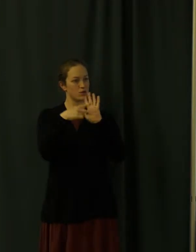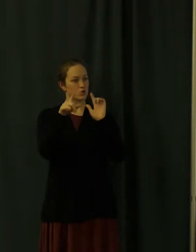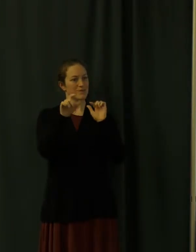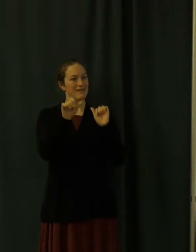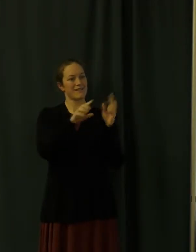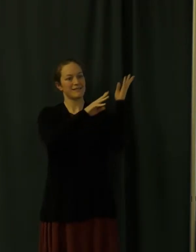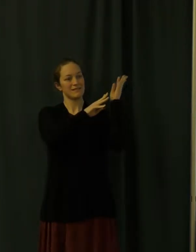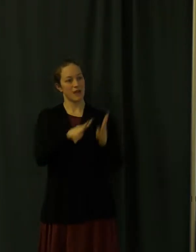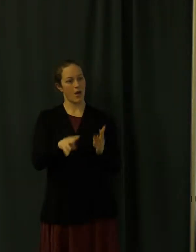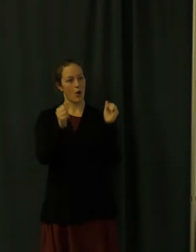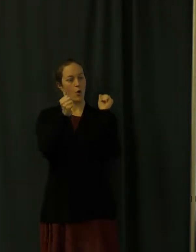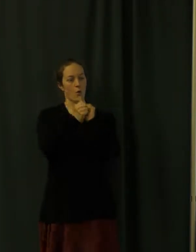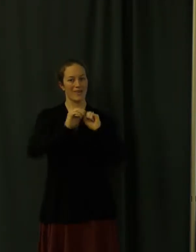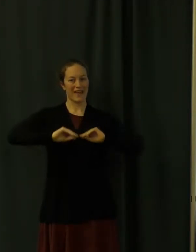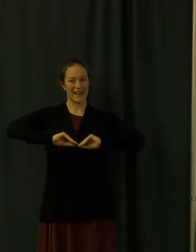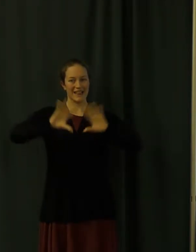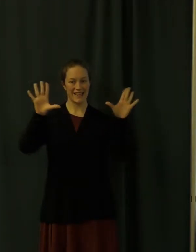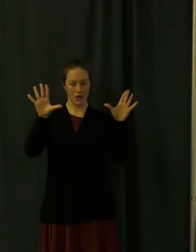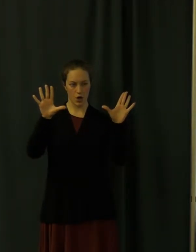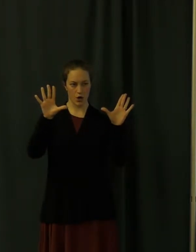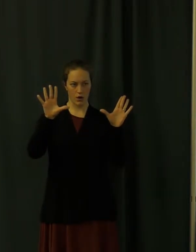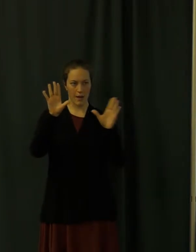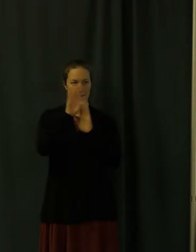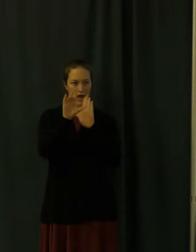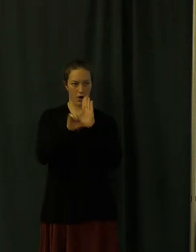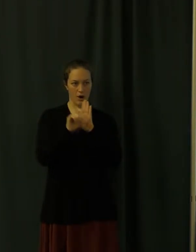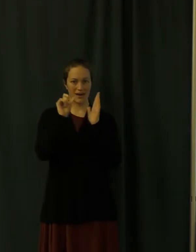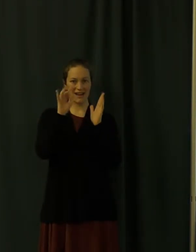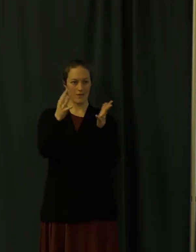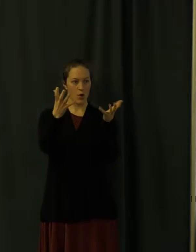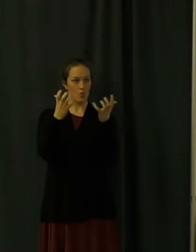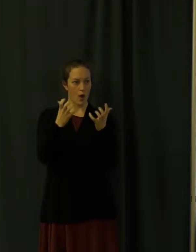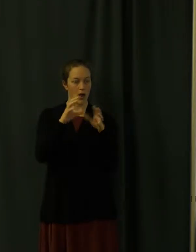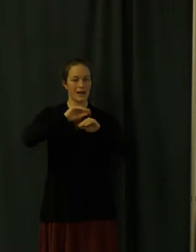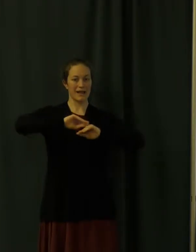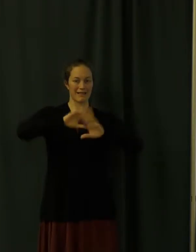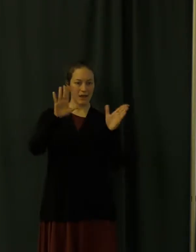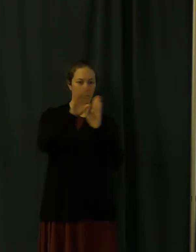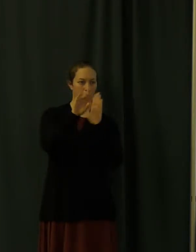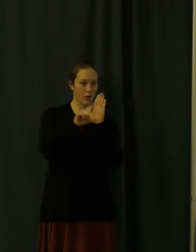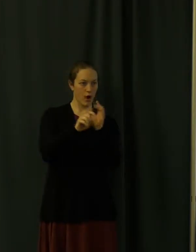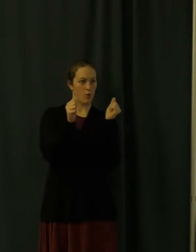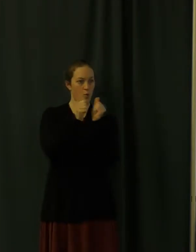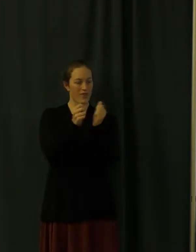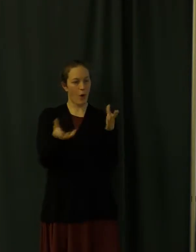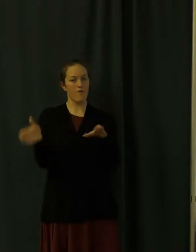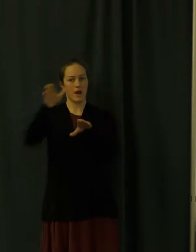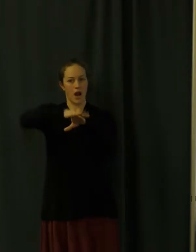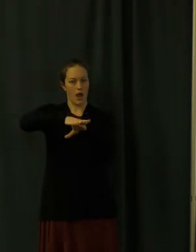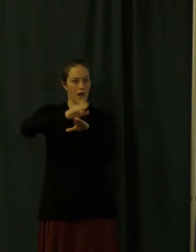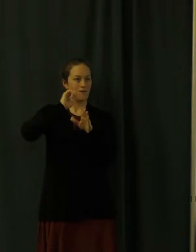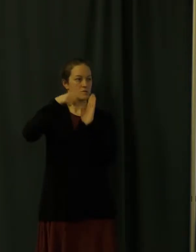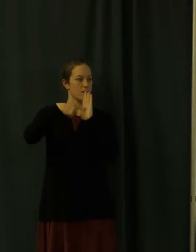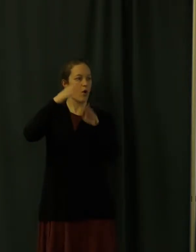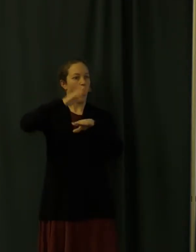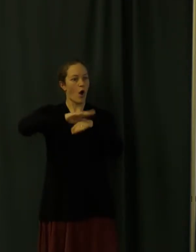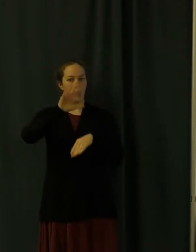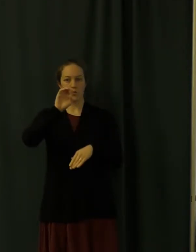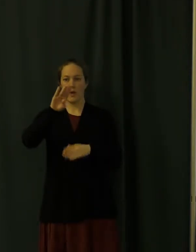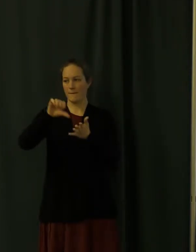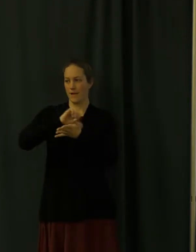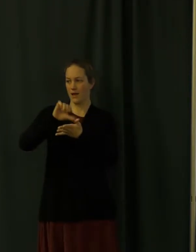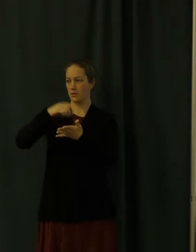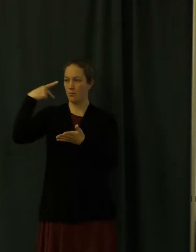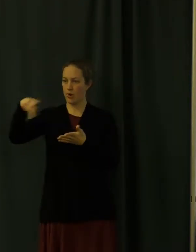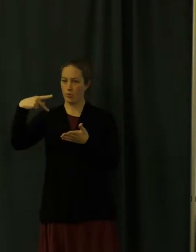with a transparent background. And so if you wanted to overlay that on a page that was like a website that was a purple background, it would just kind of blend in and not be